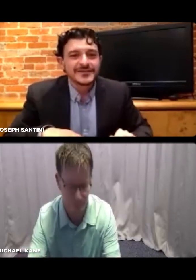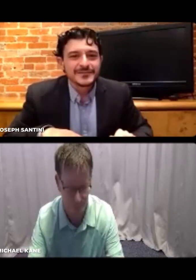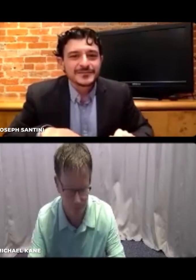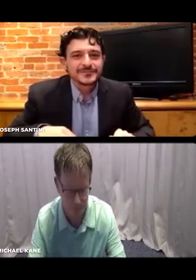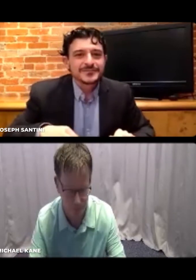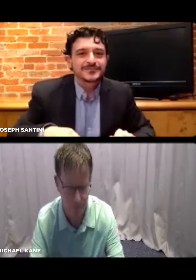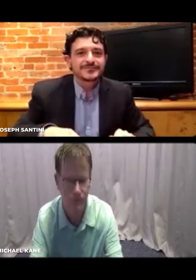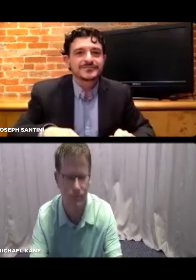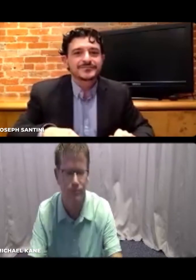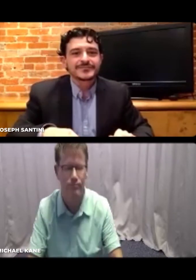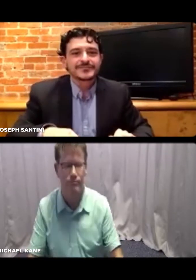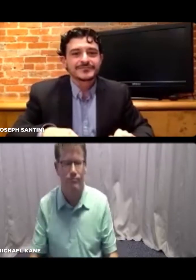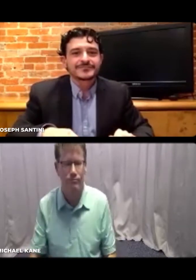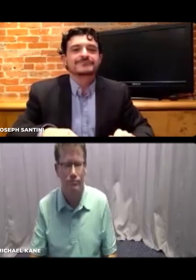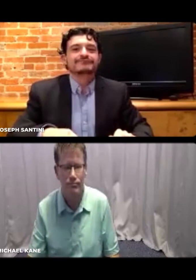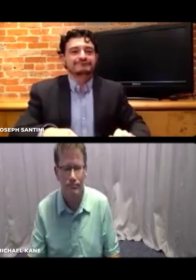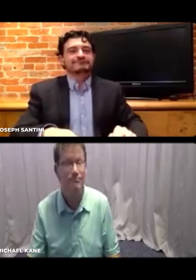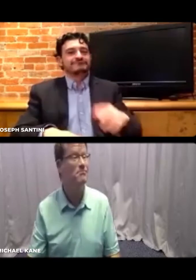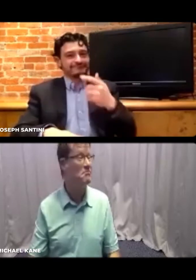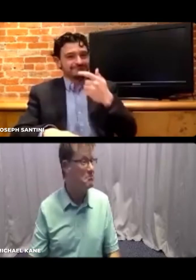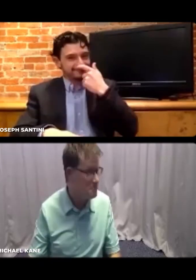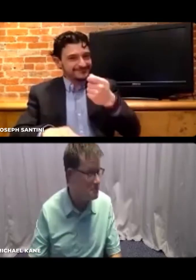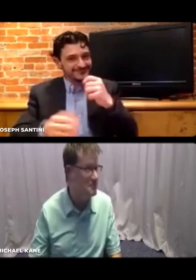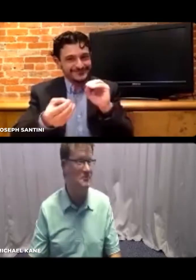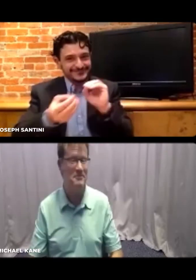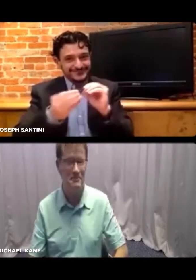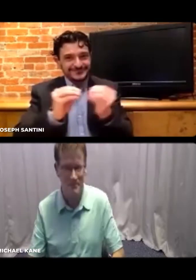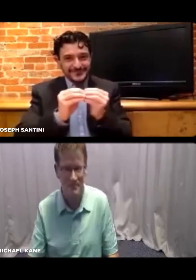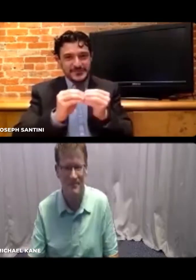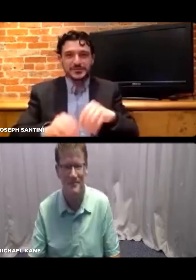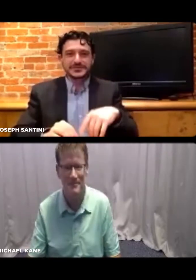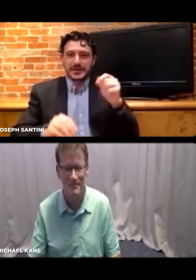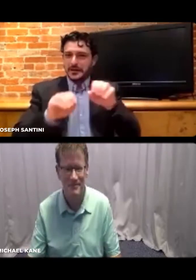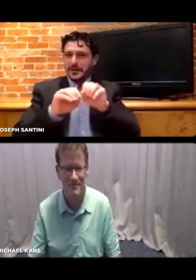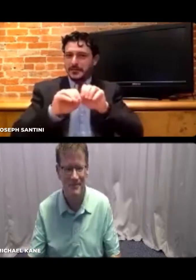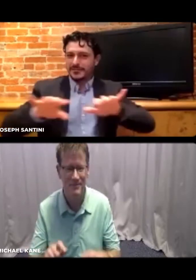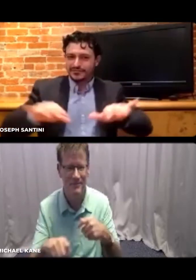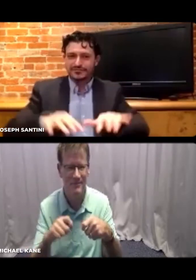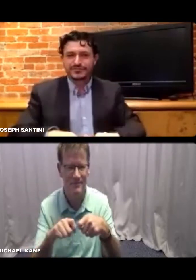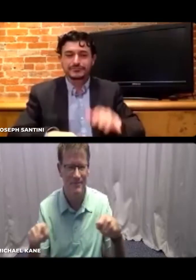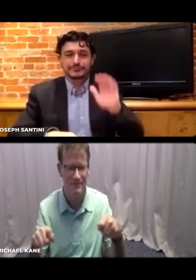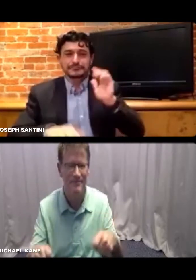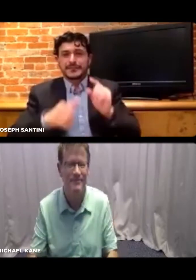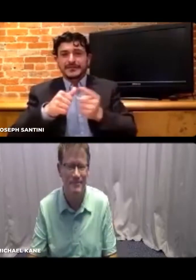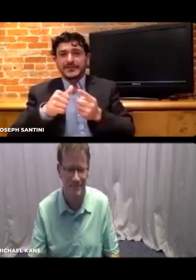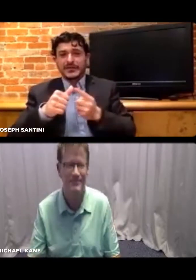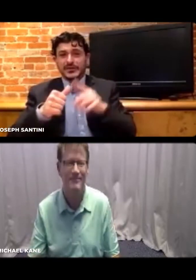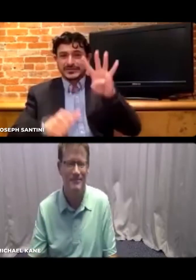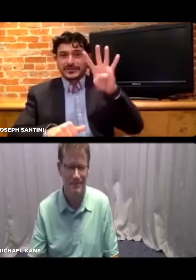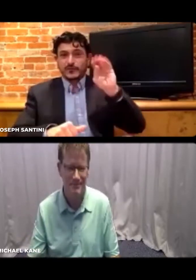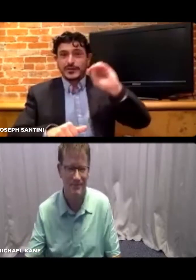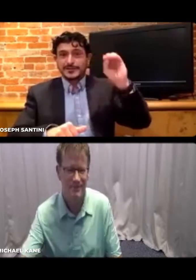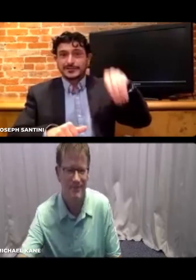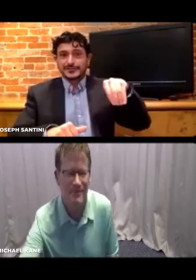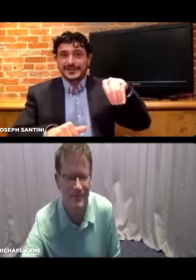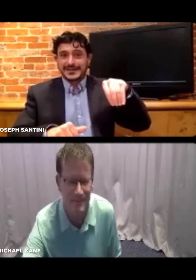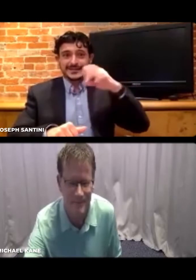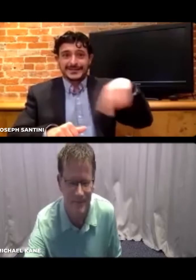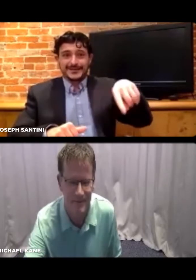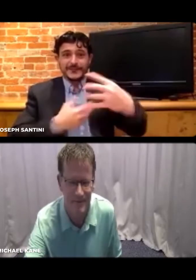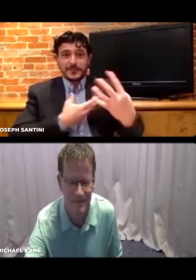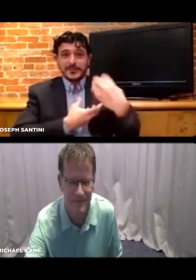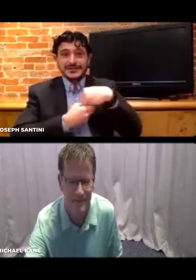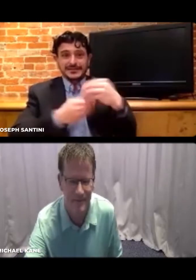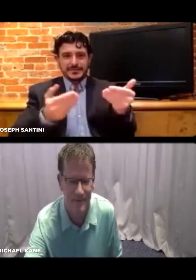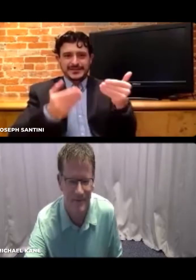retirement. So we'll open up the poll response there and look at those numbers. They're spread fairly evenly in one spot. Yeah, they are. Percent